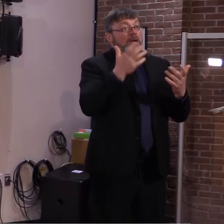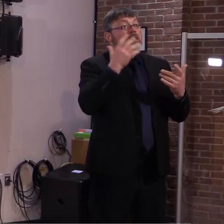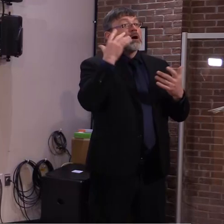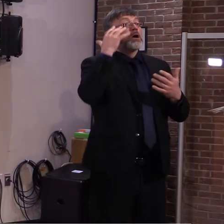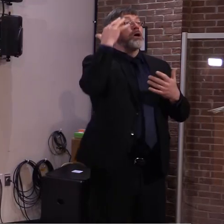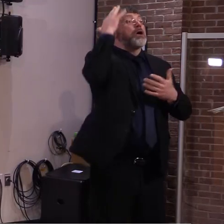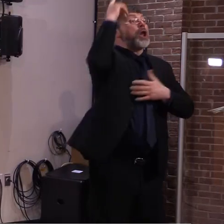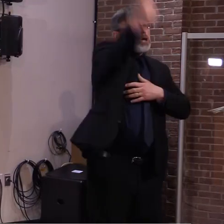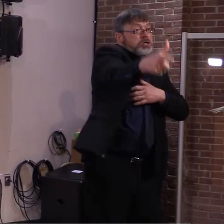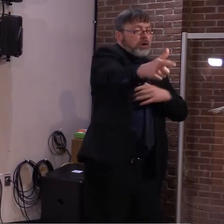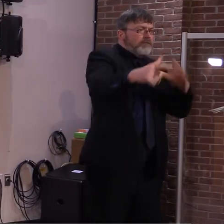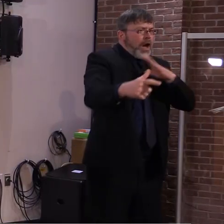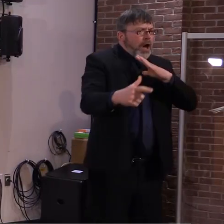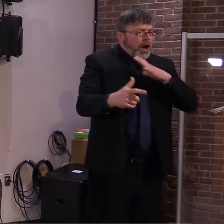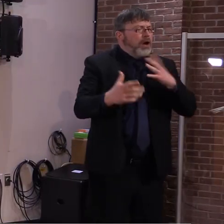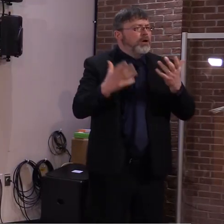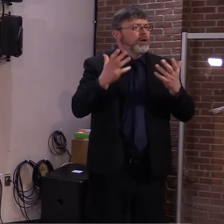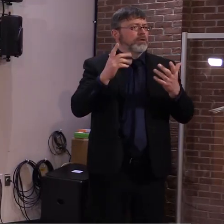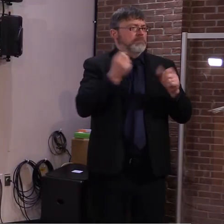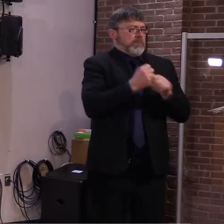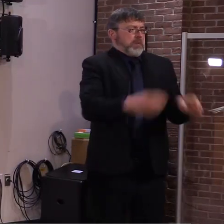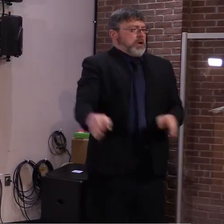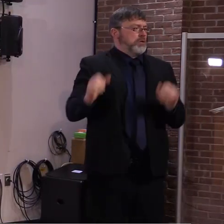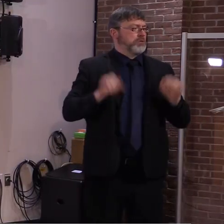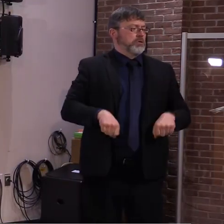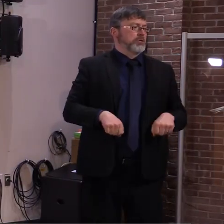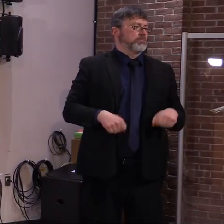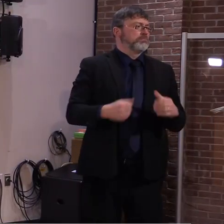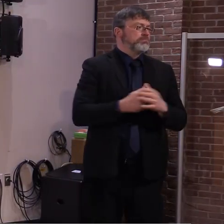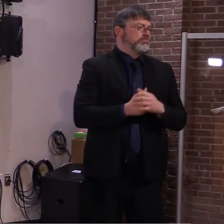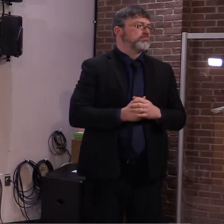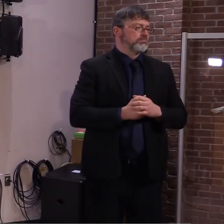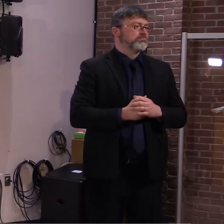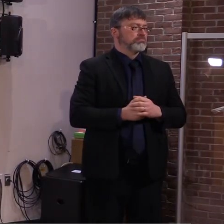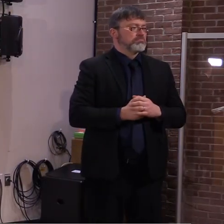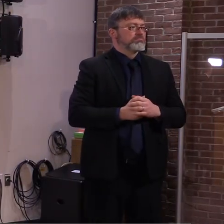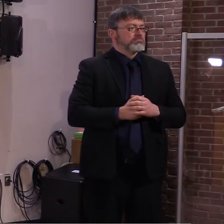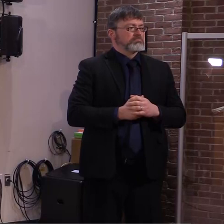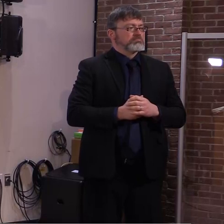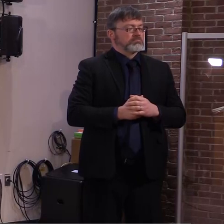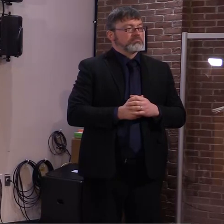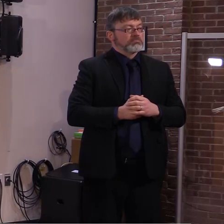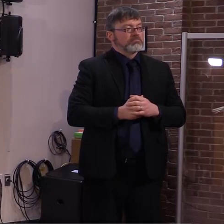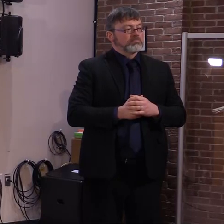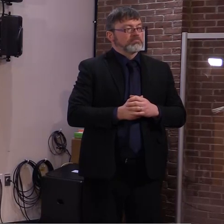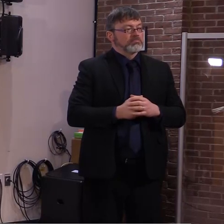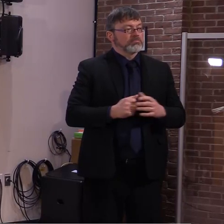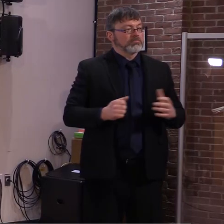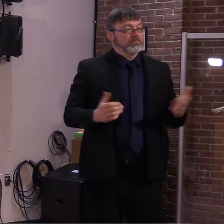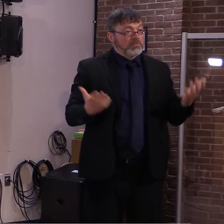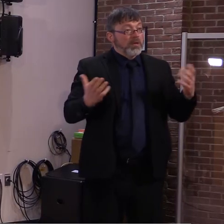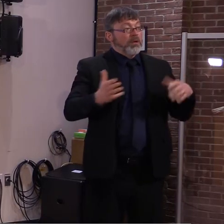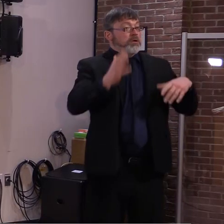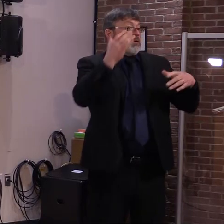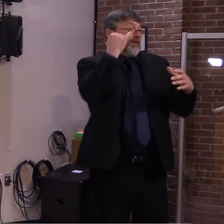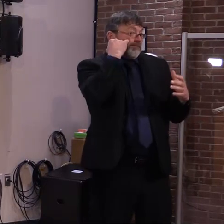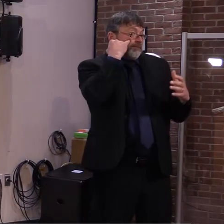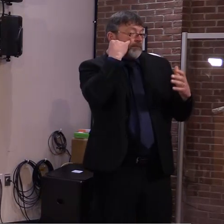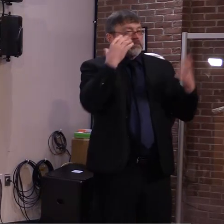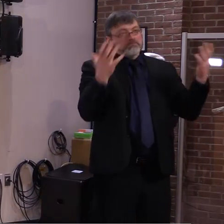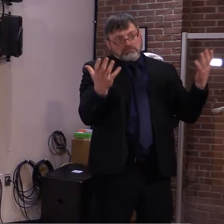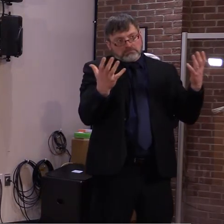be more of a question for others, but if you have one dose, it does get